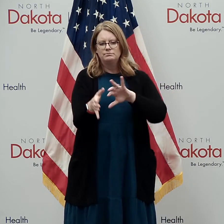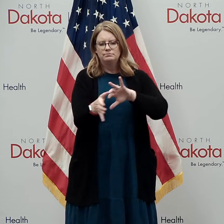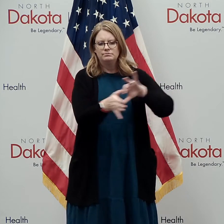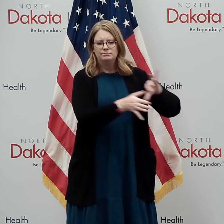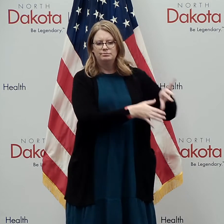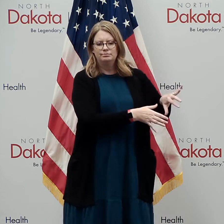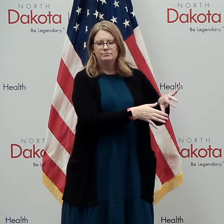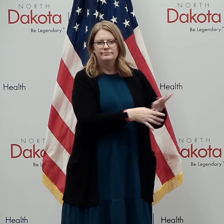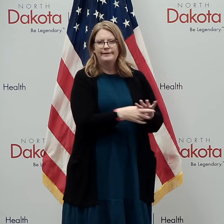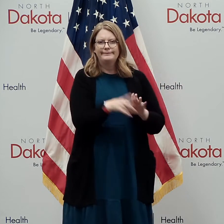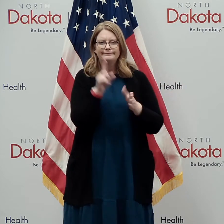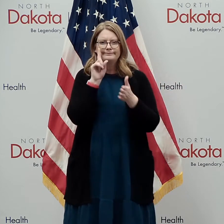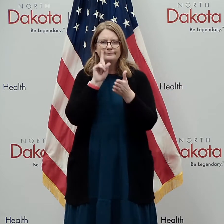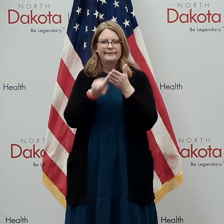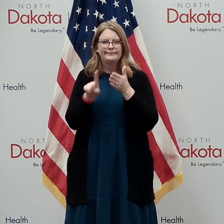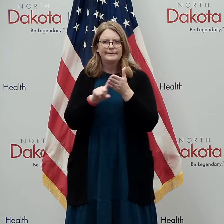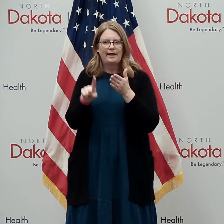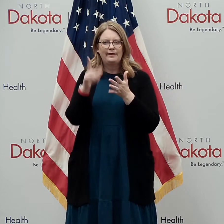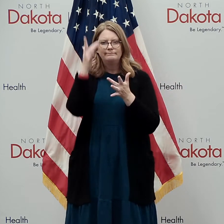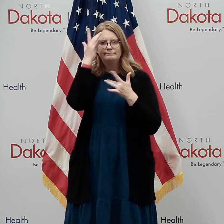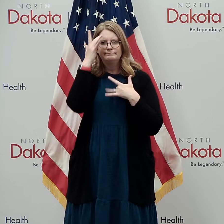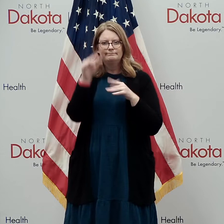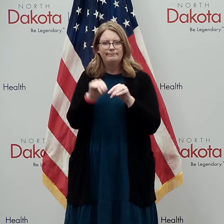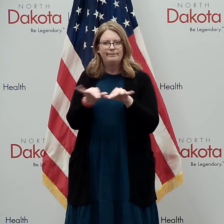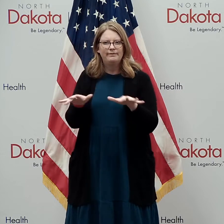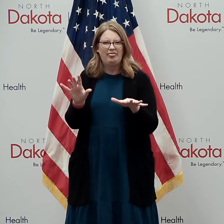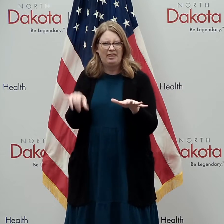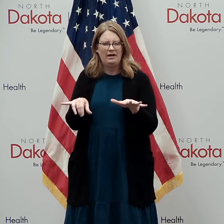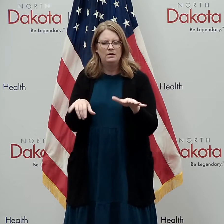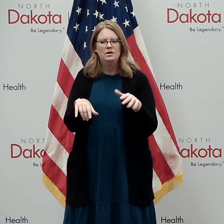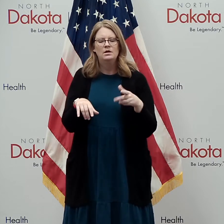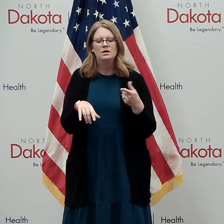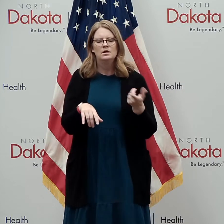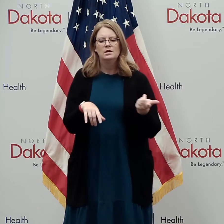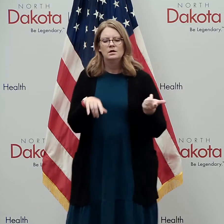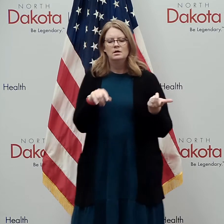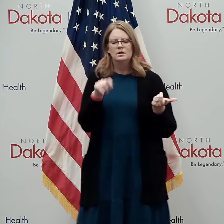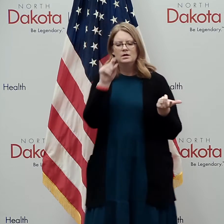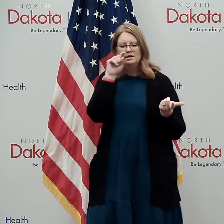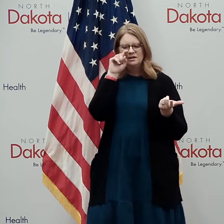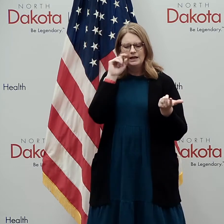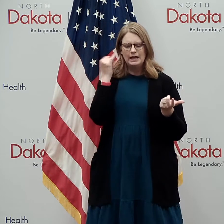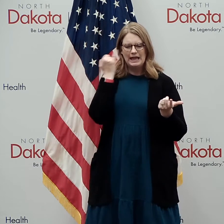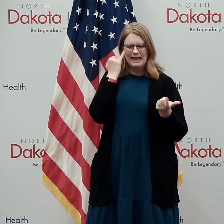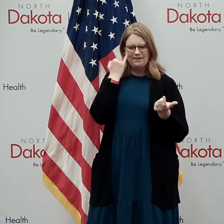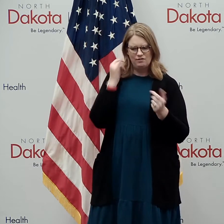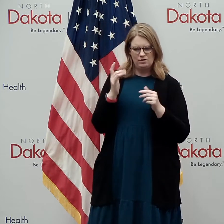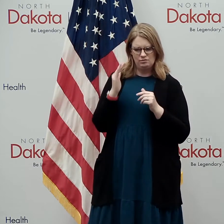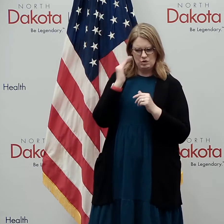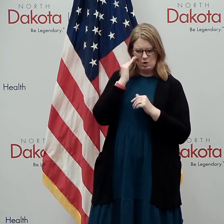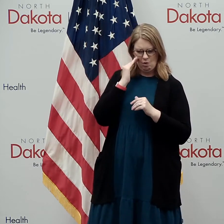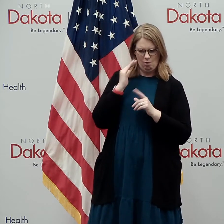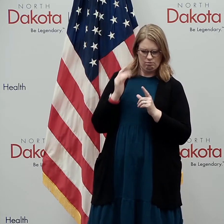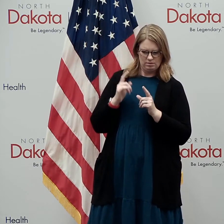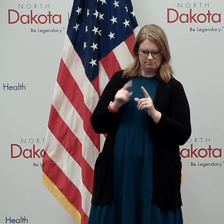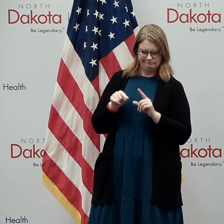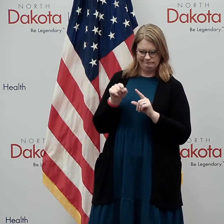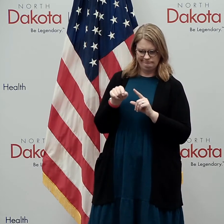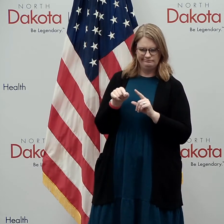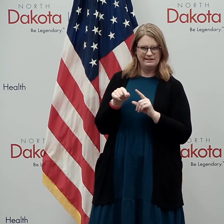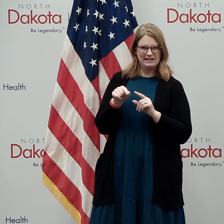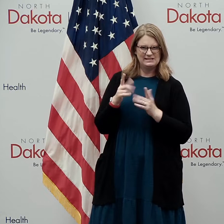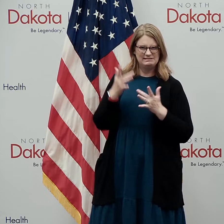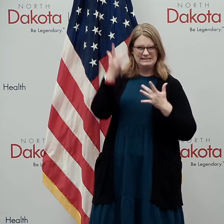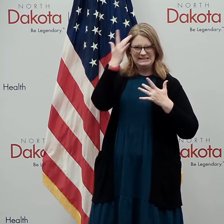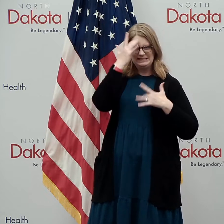epidemiology, take any pandemic, any disease where it can spread is, if you know that like this case where you've got a disease that's